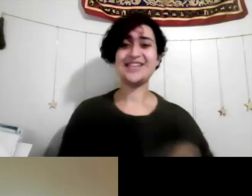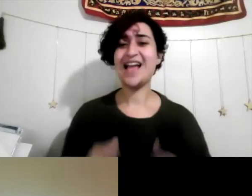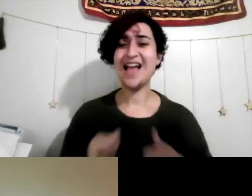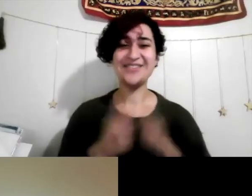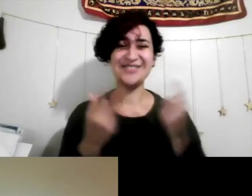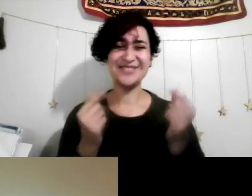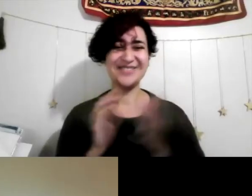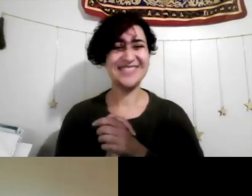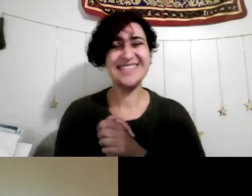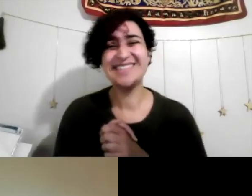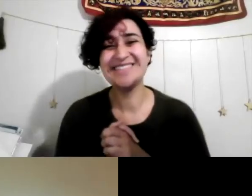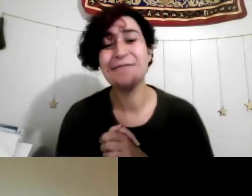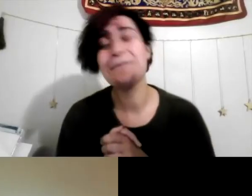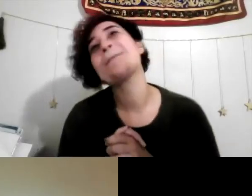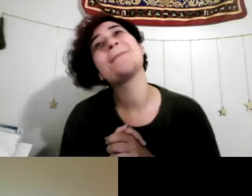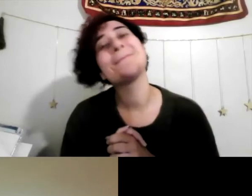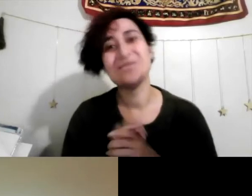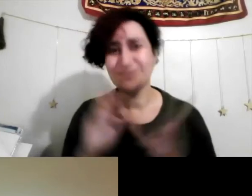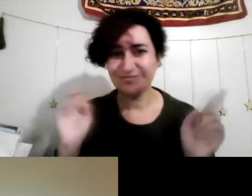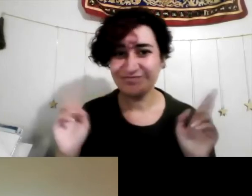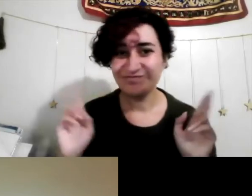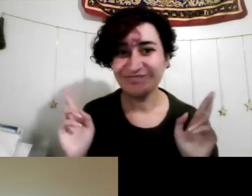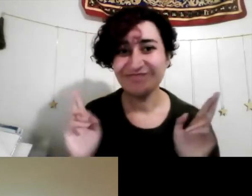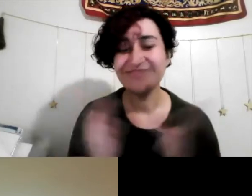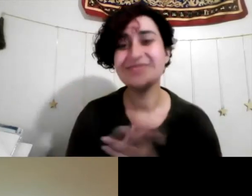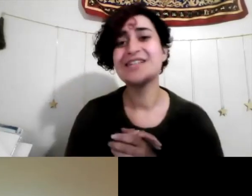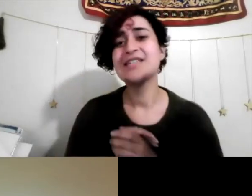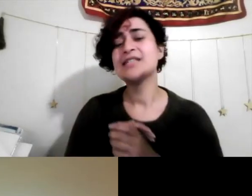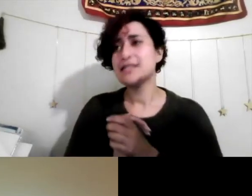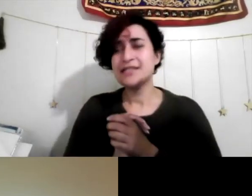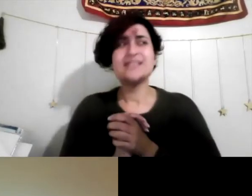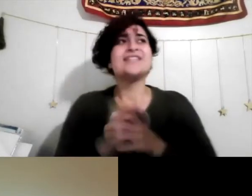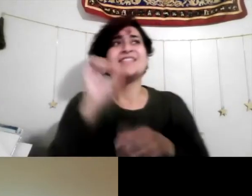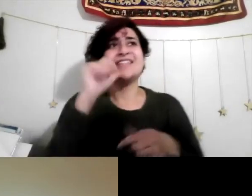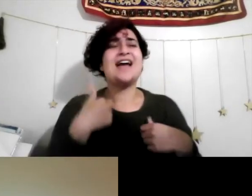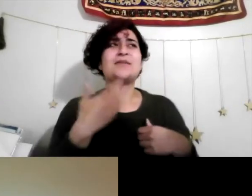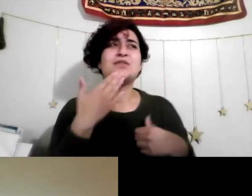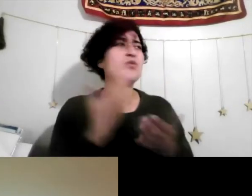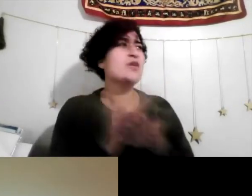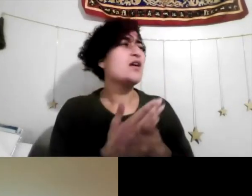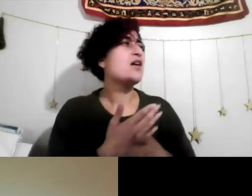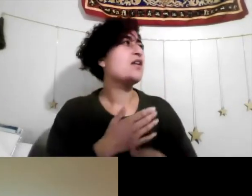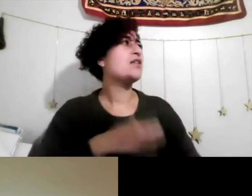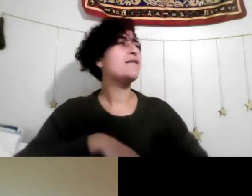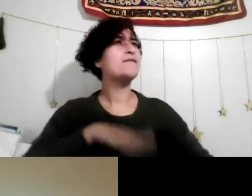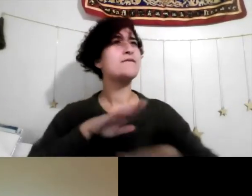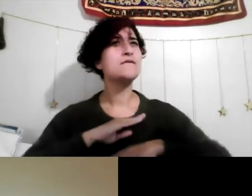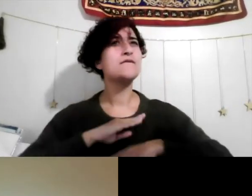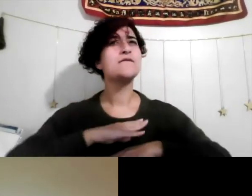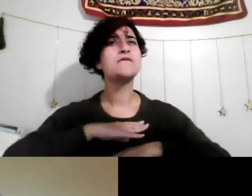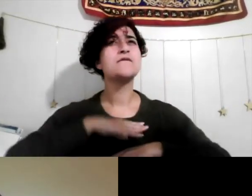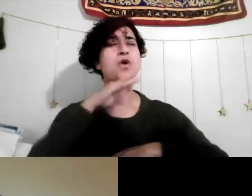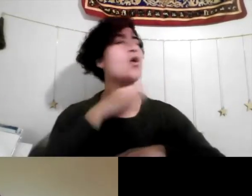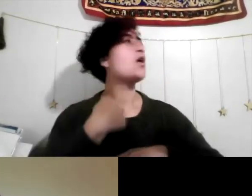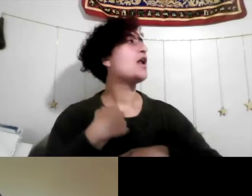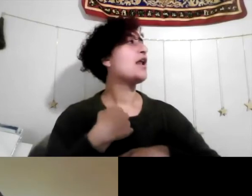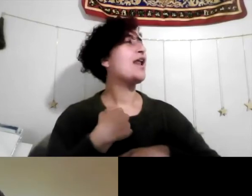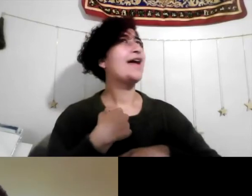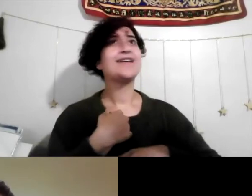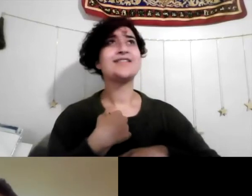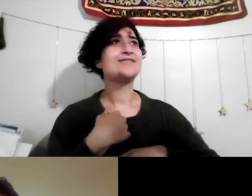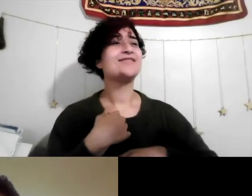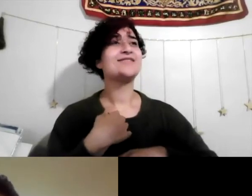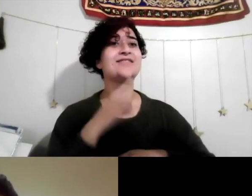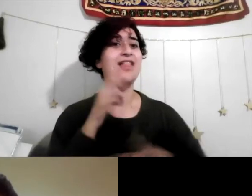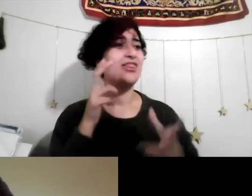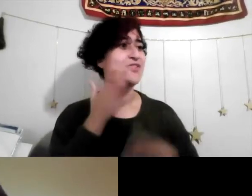doing? You ready? You ready? Oh yeah, I'm so good and full, and I could literally